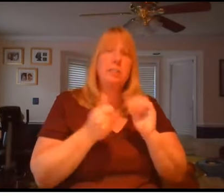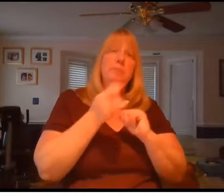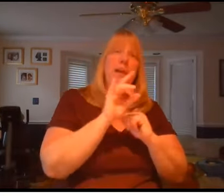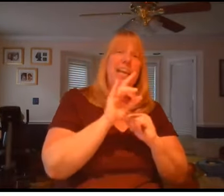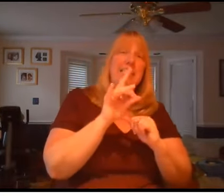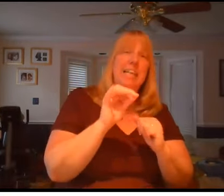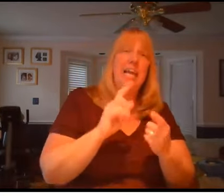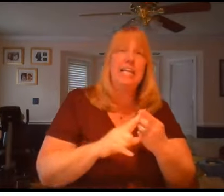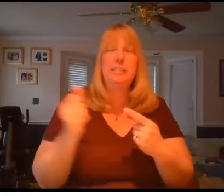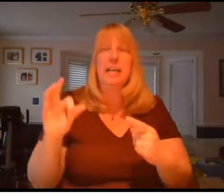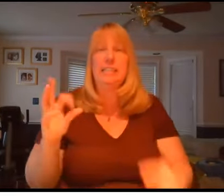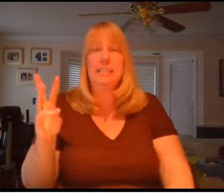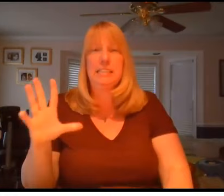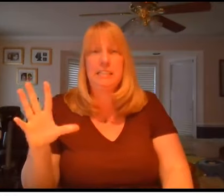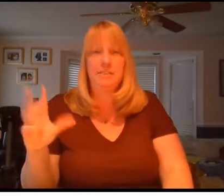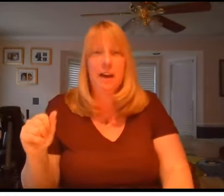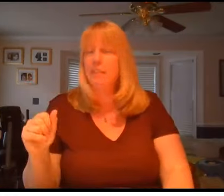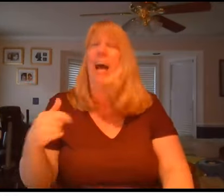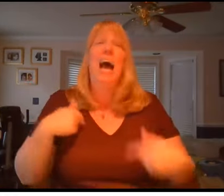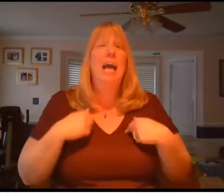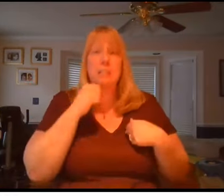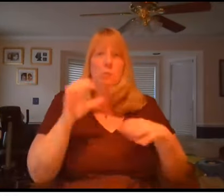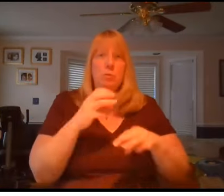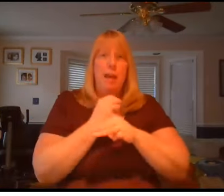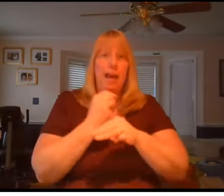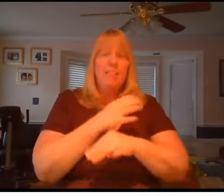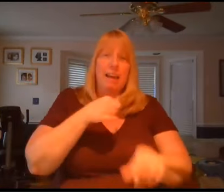nothing can change the oral education that we have set up. So